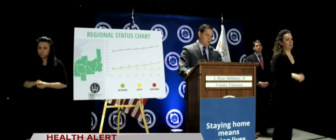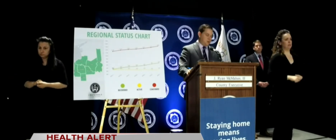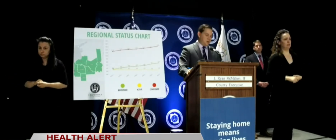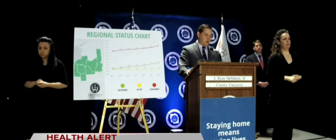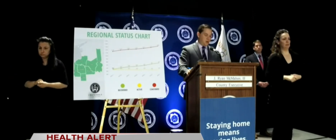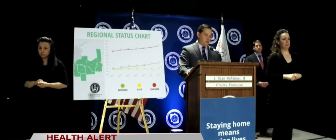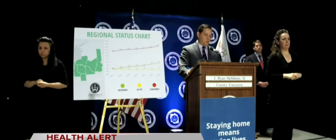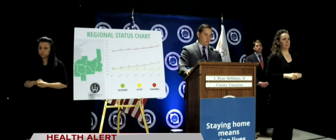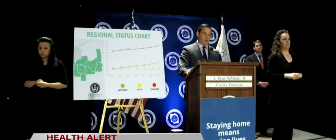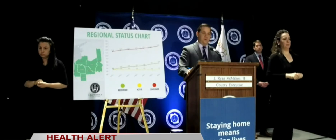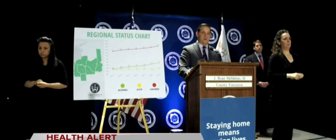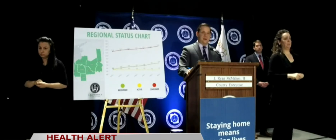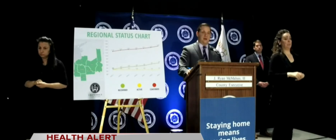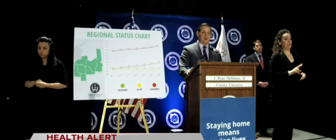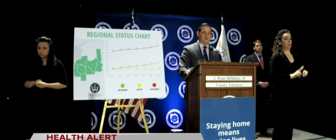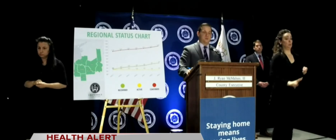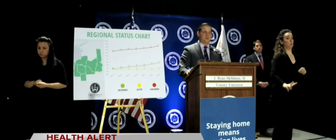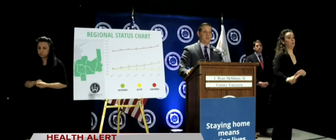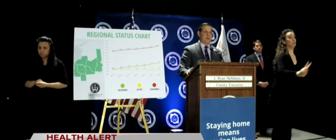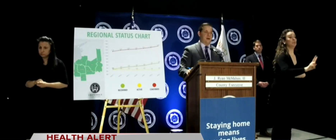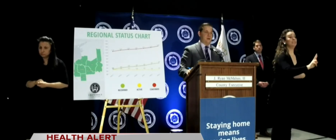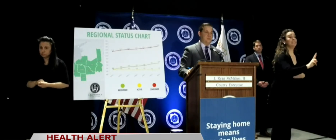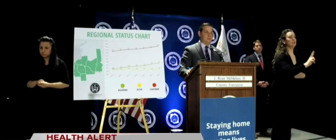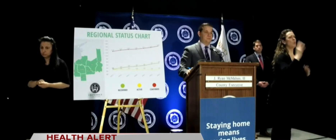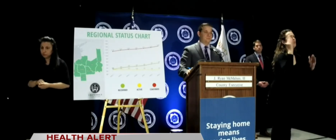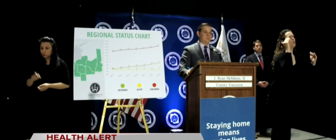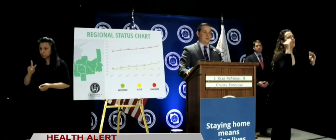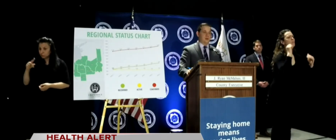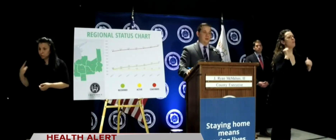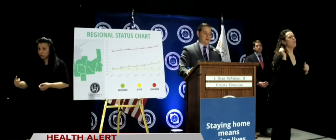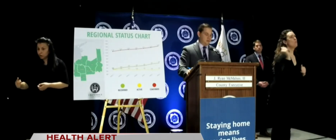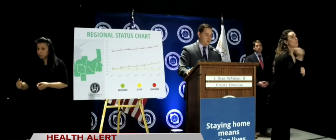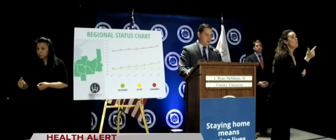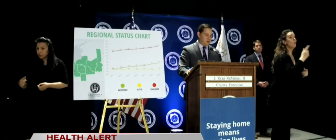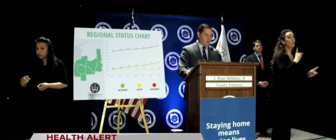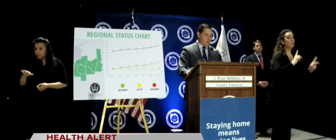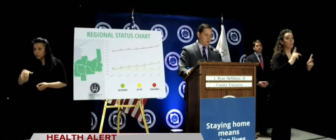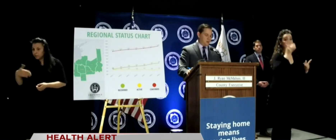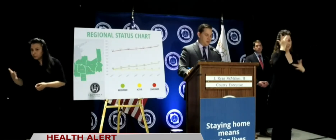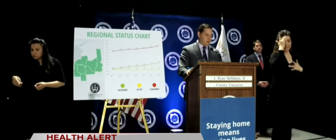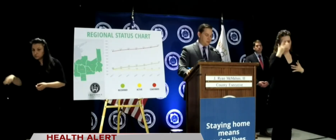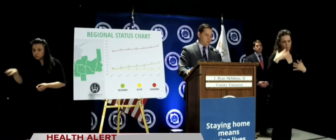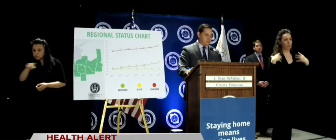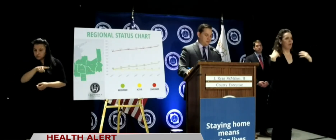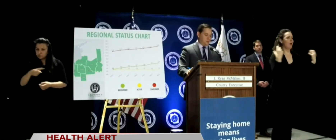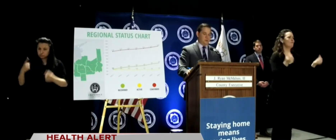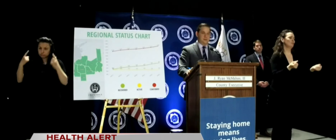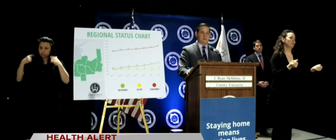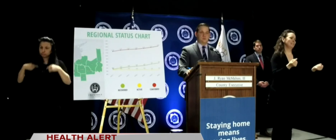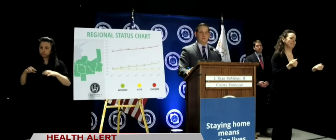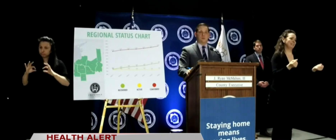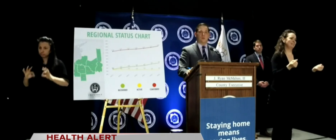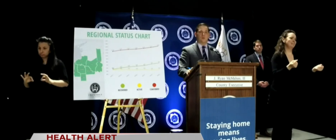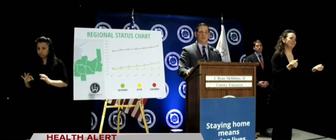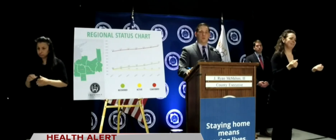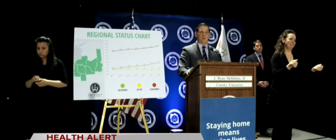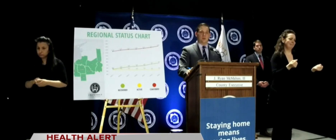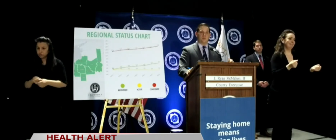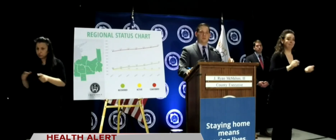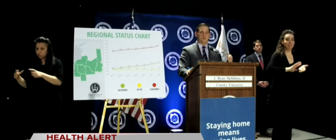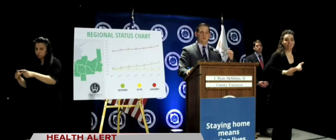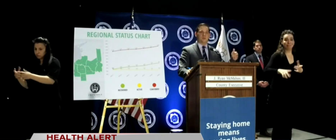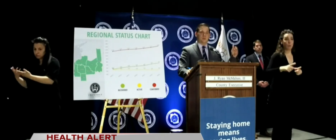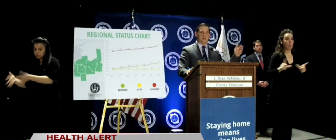now, we're hopefully going to have all these people better, and all their quarantines hopefully will